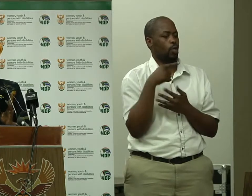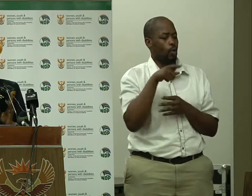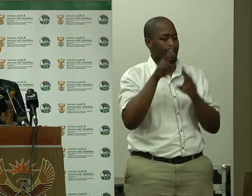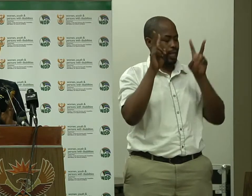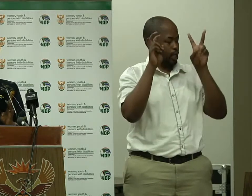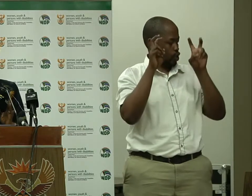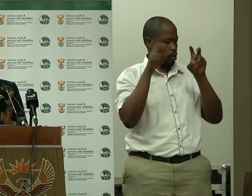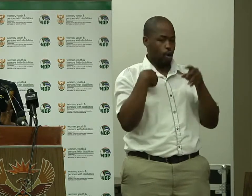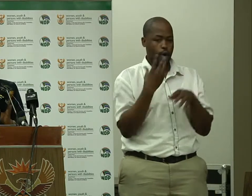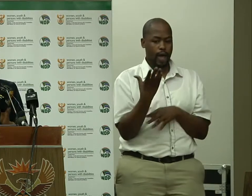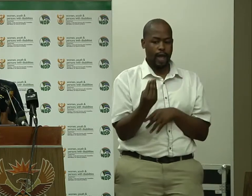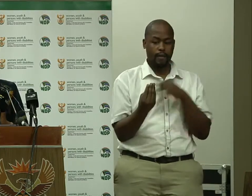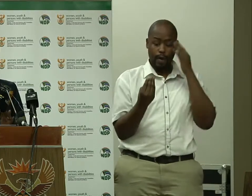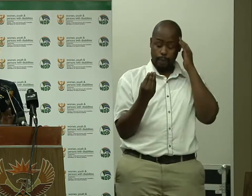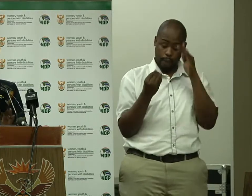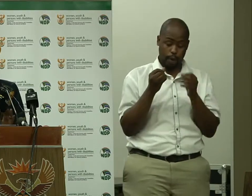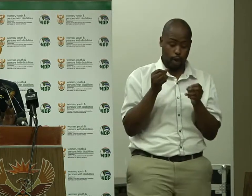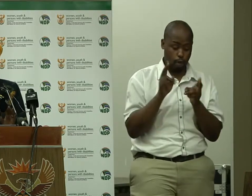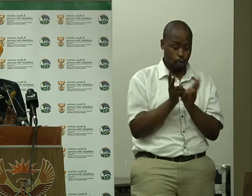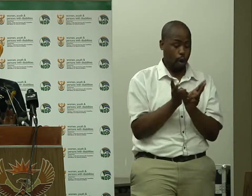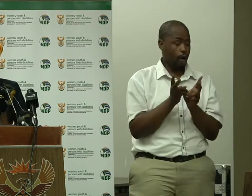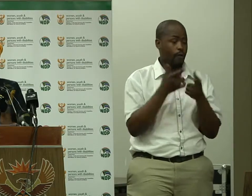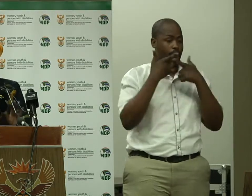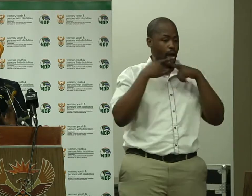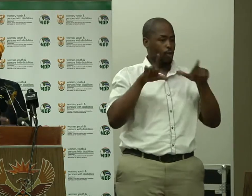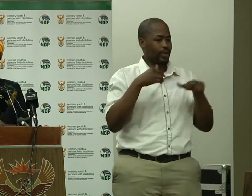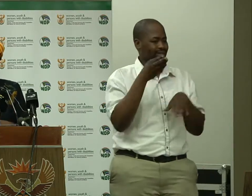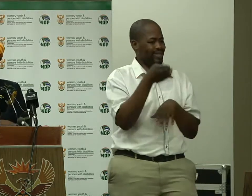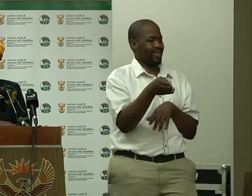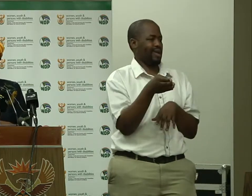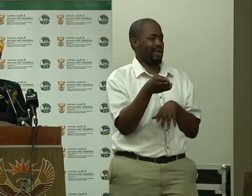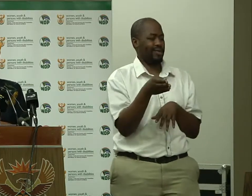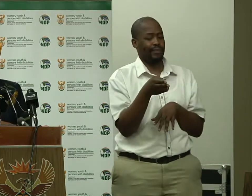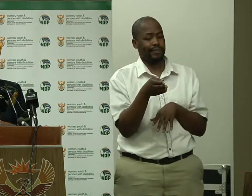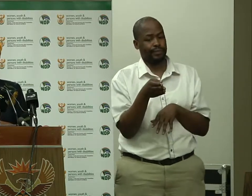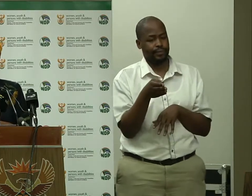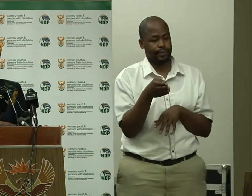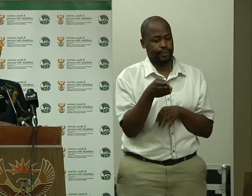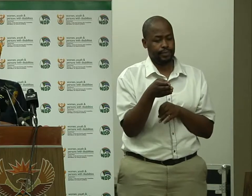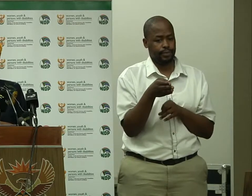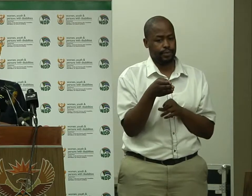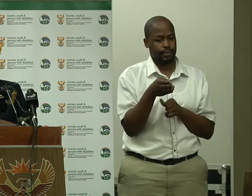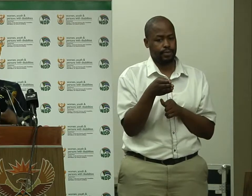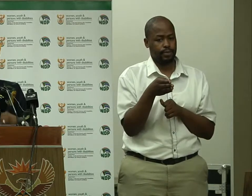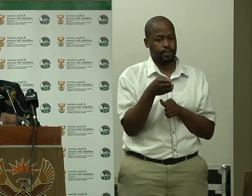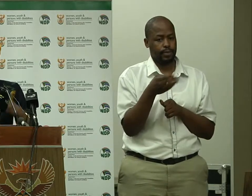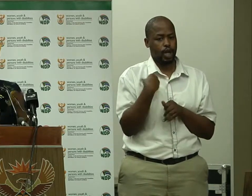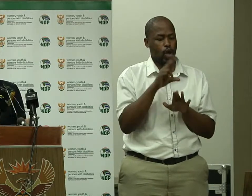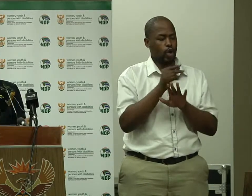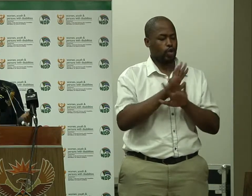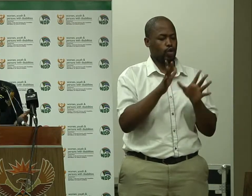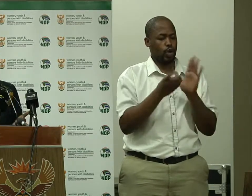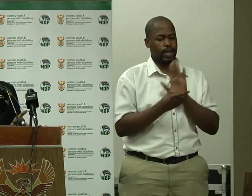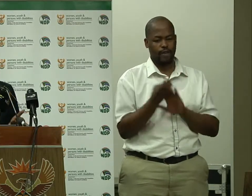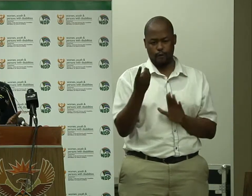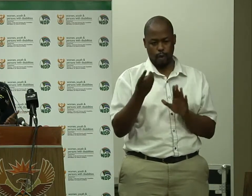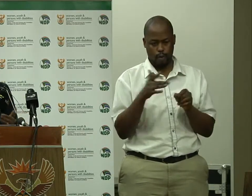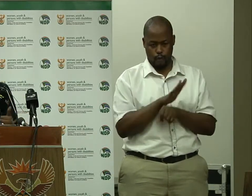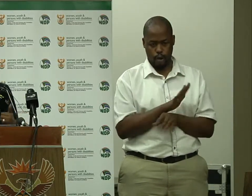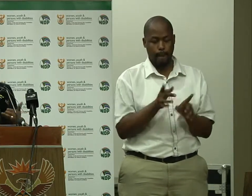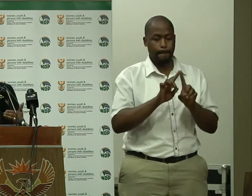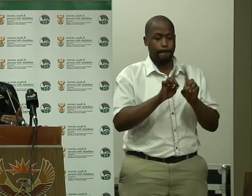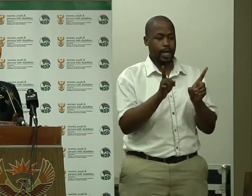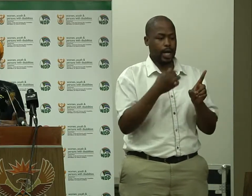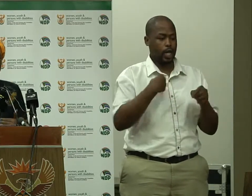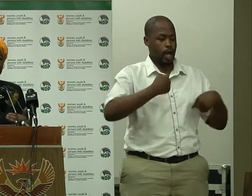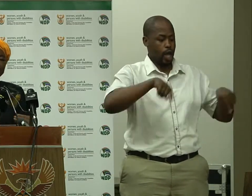issue of having the 12th language is there in the Constitution, although it's not developed, but